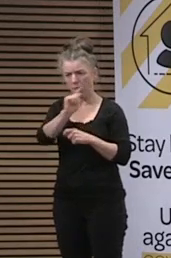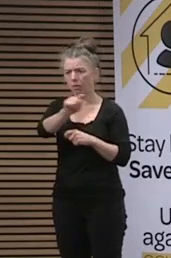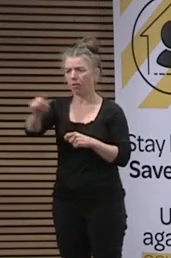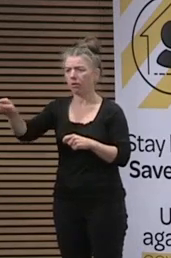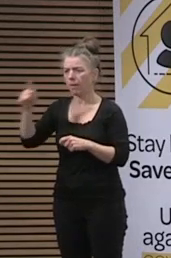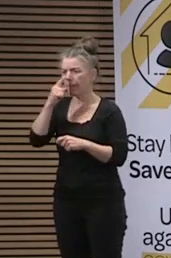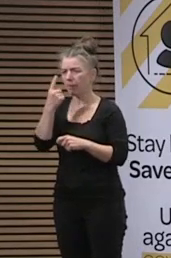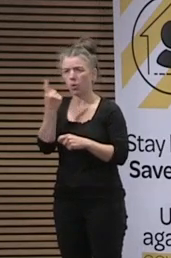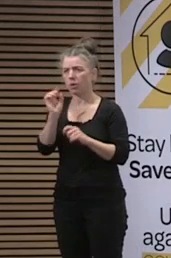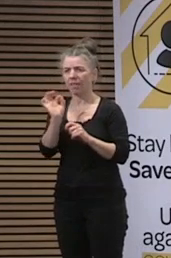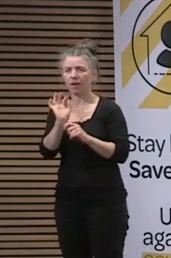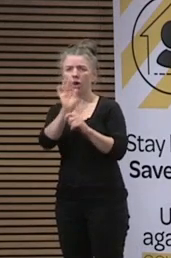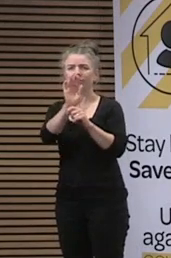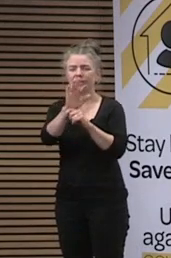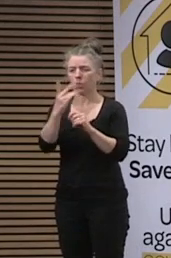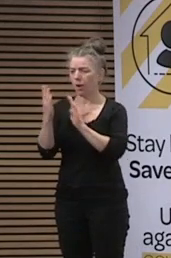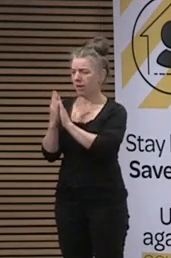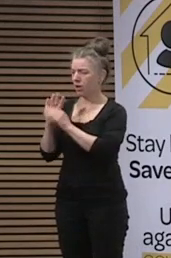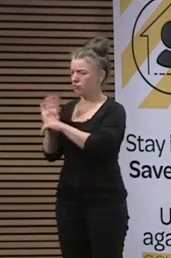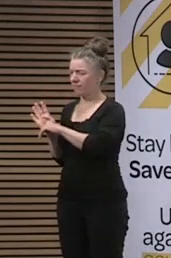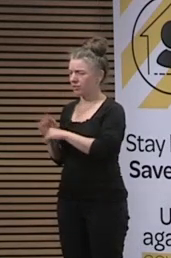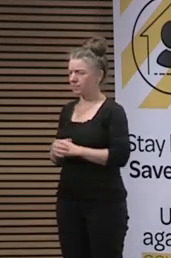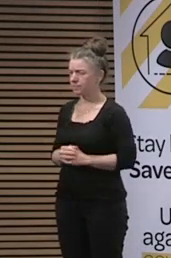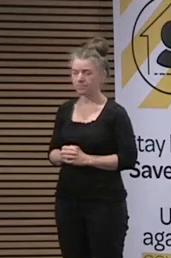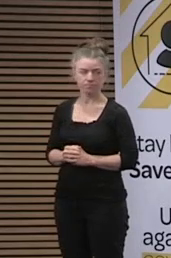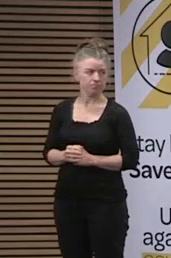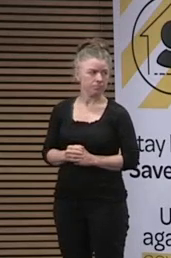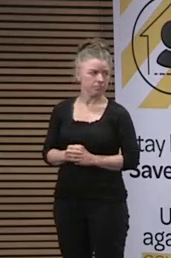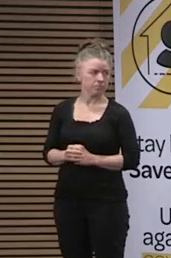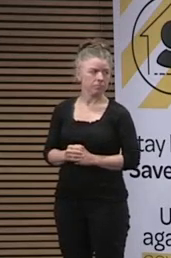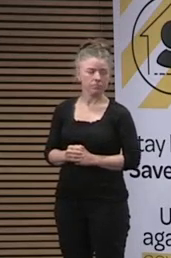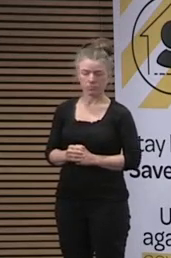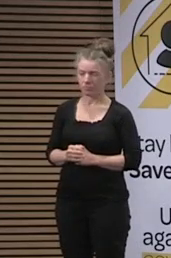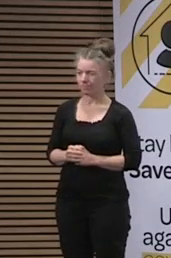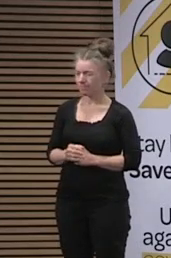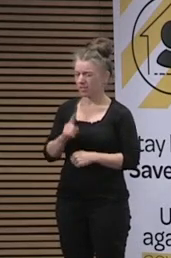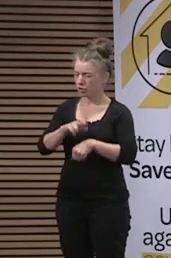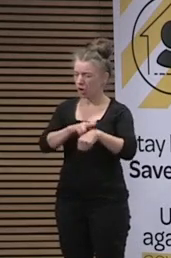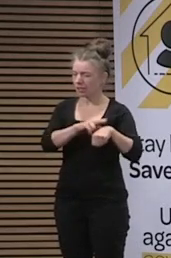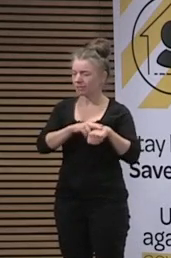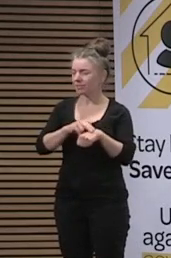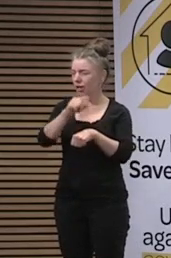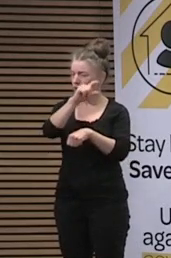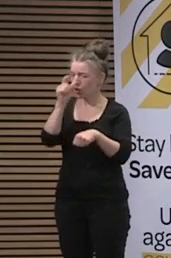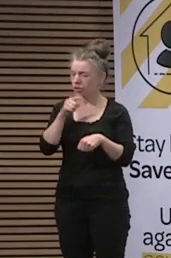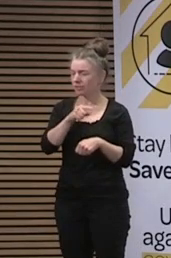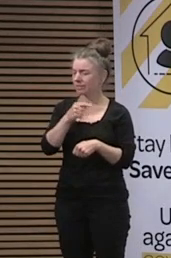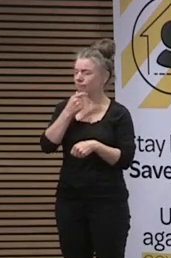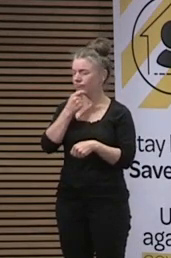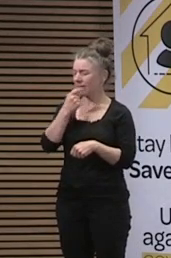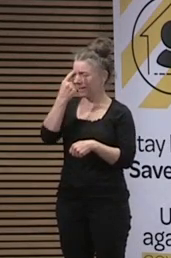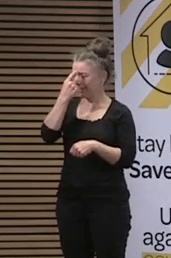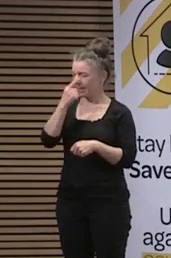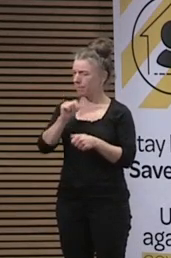you the exact proportion, but it's very clear that there is a lot of clinical judgment being applied to the application of testing.